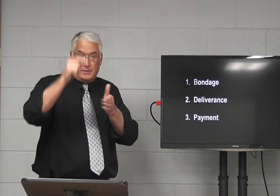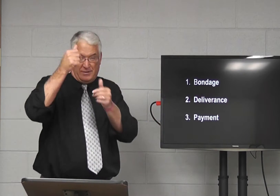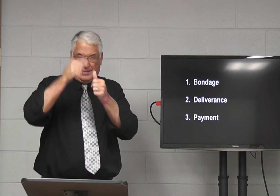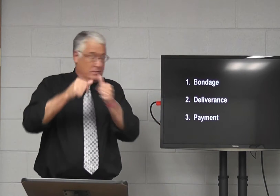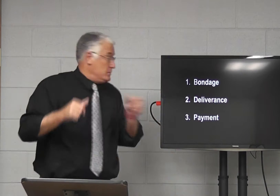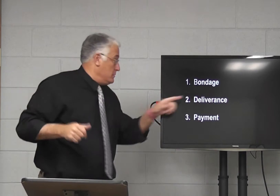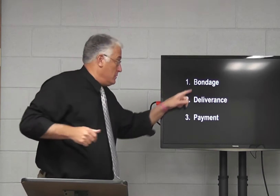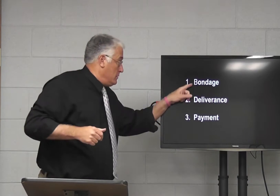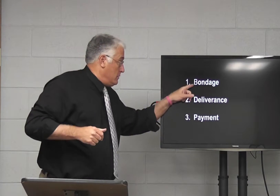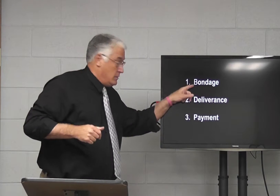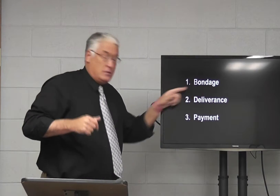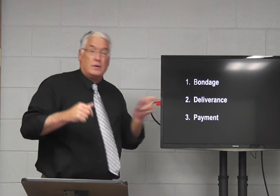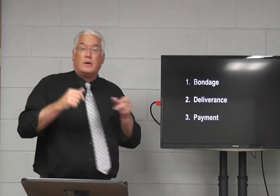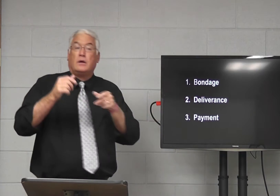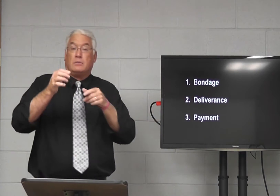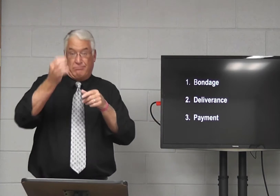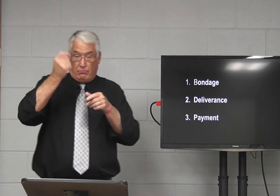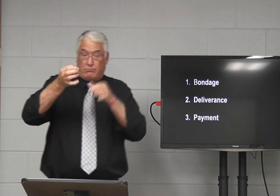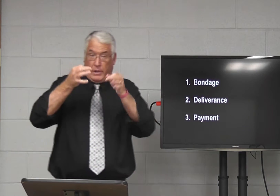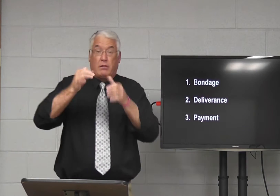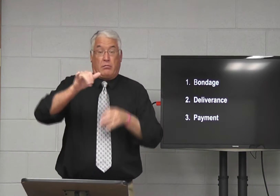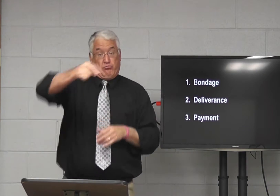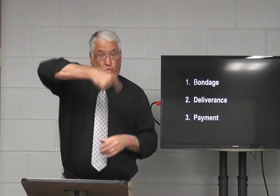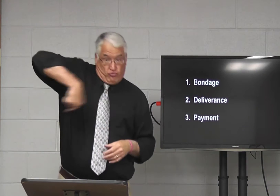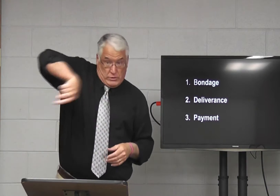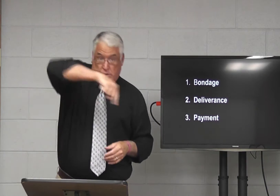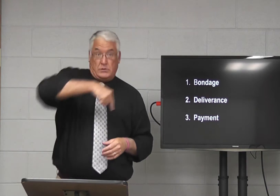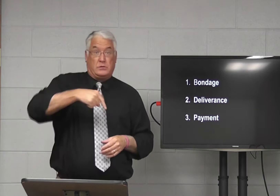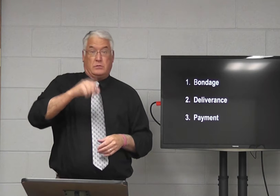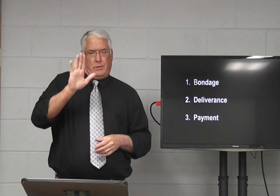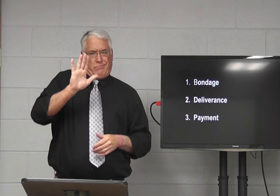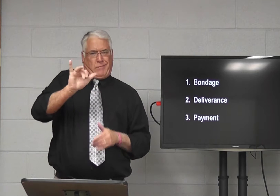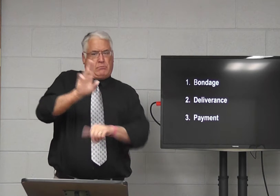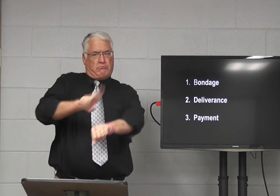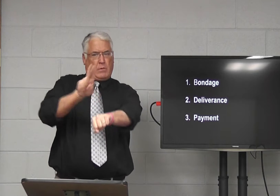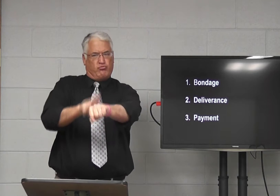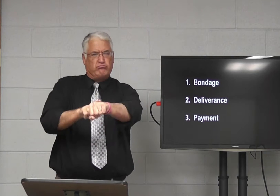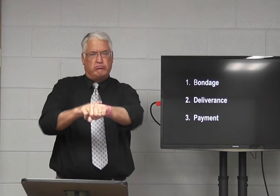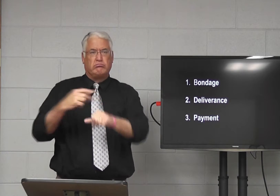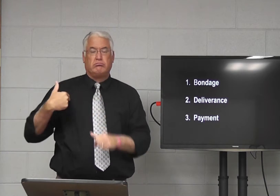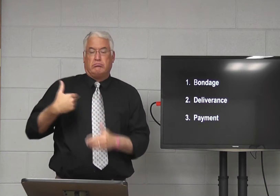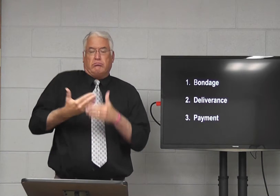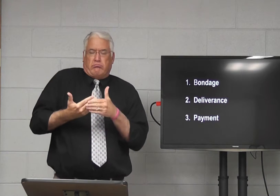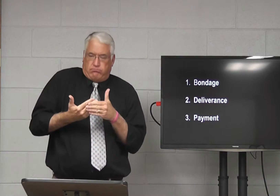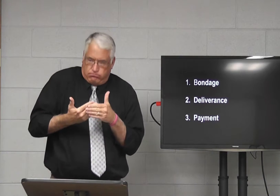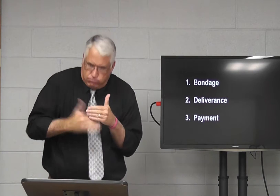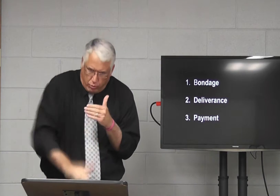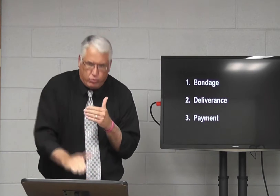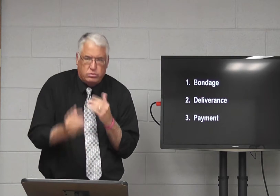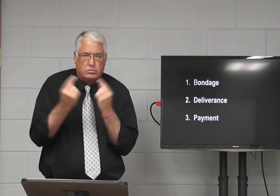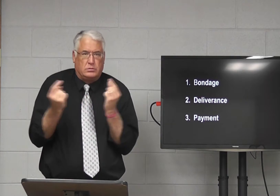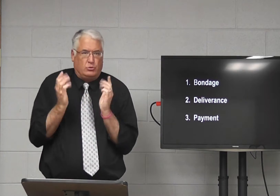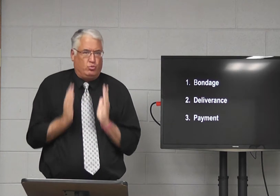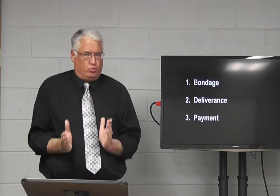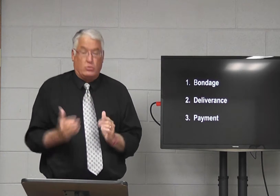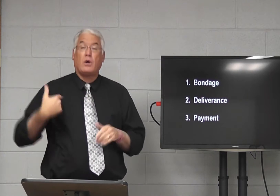Payment. You remember number one, we talked about bondage, that we, by nature, we were born